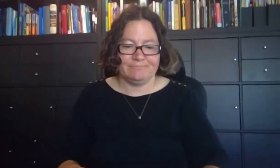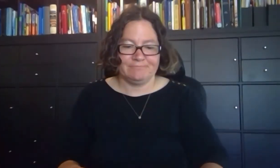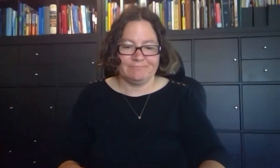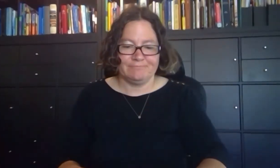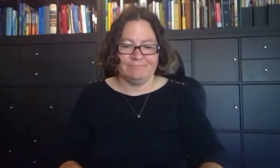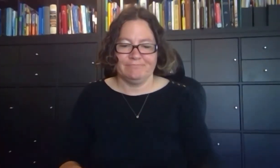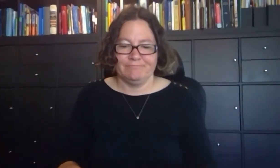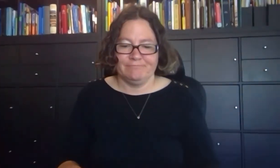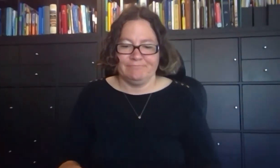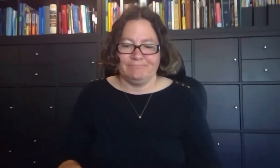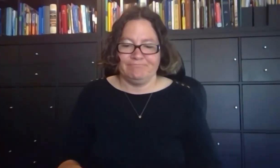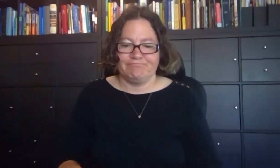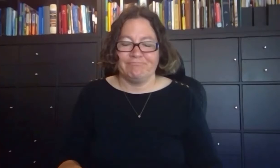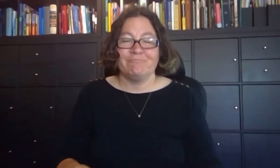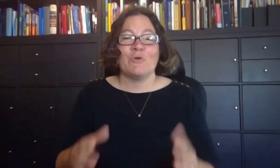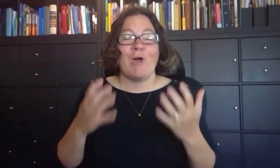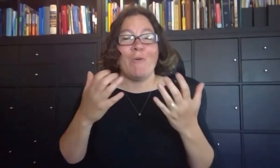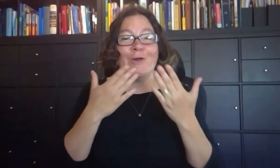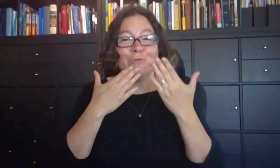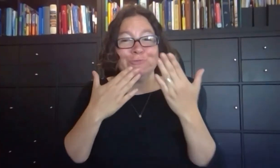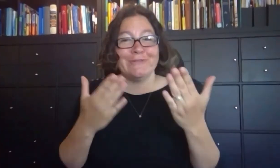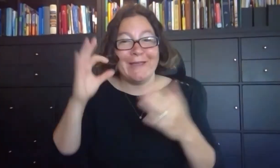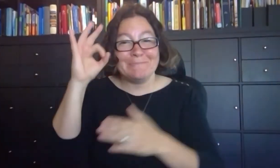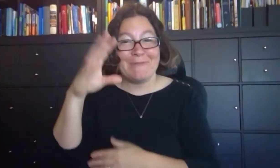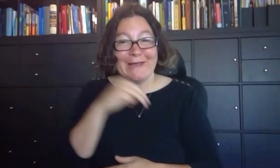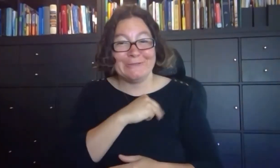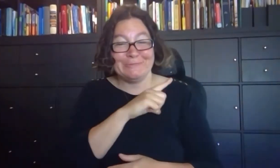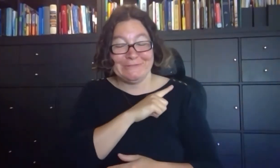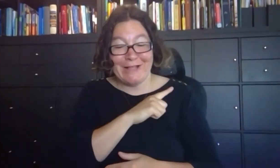so with an open mind and open heart.